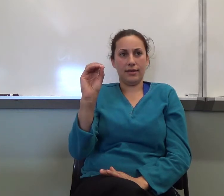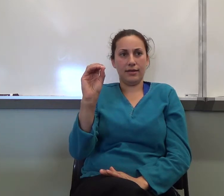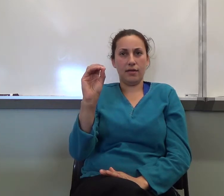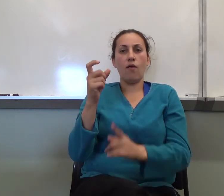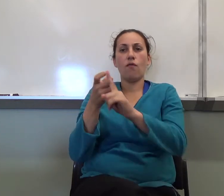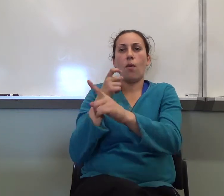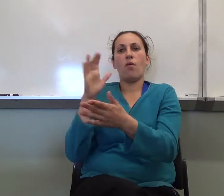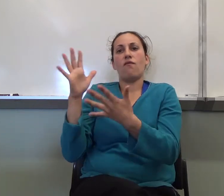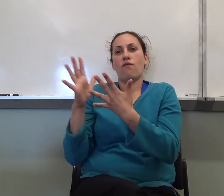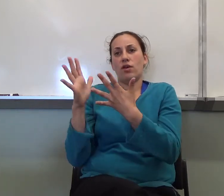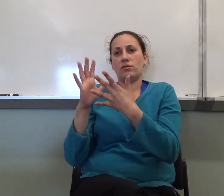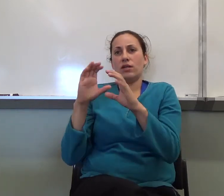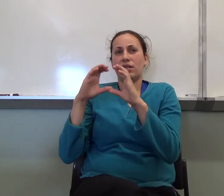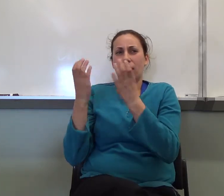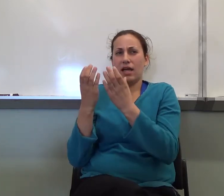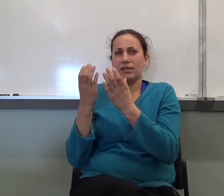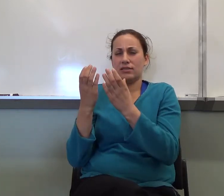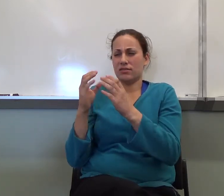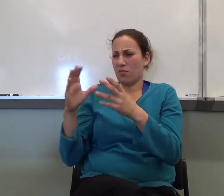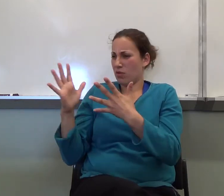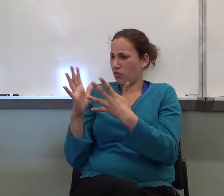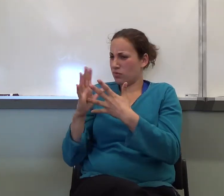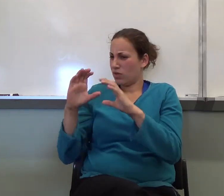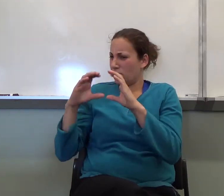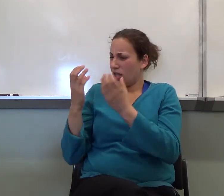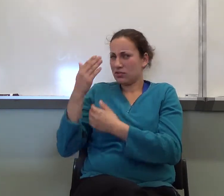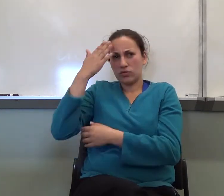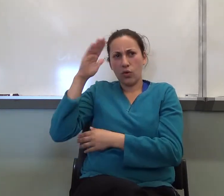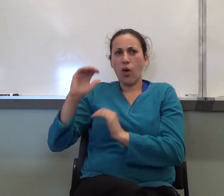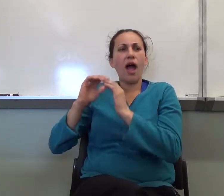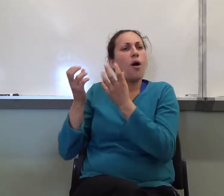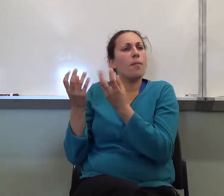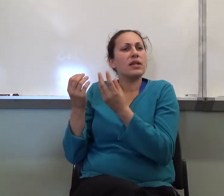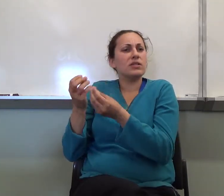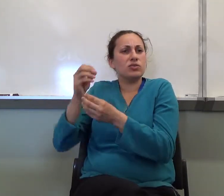class, which we don't know. Huh? Let's see if we can write it down.